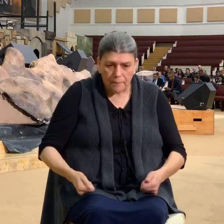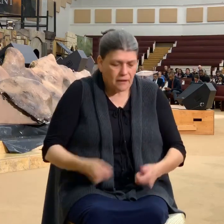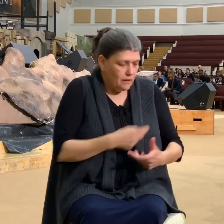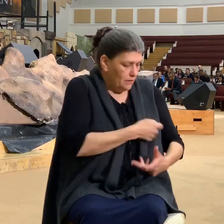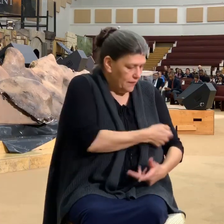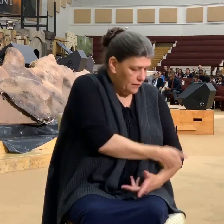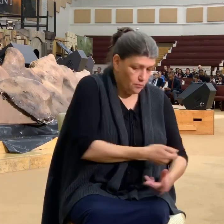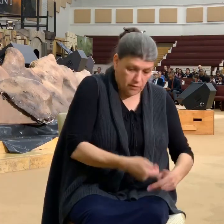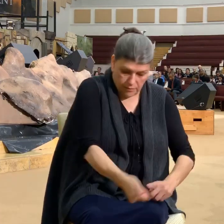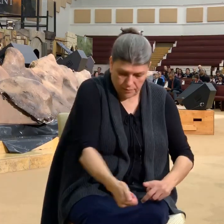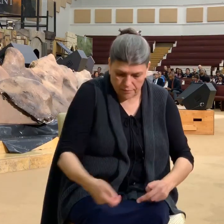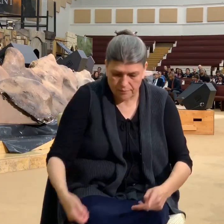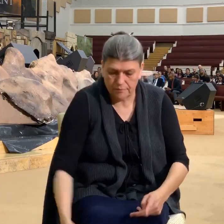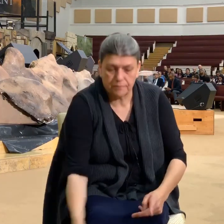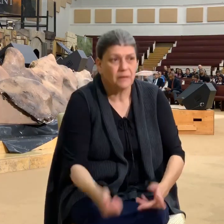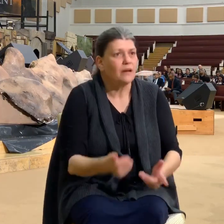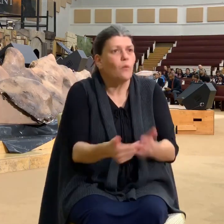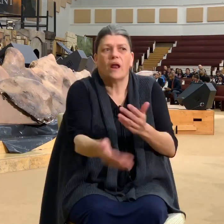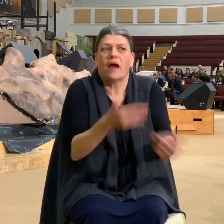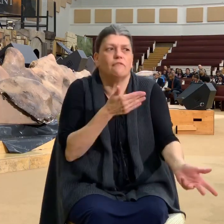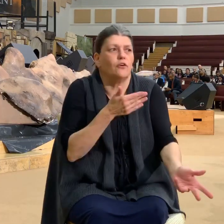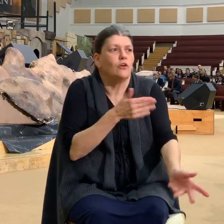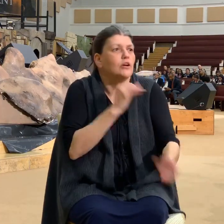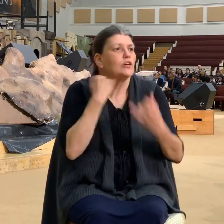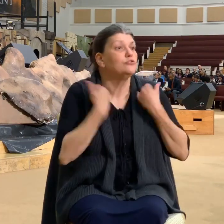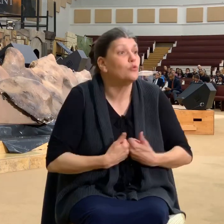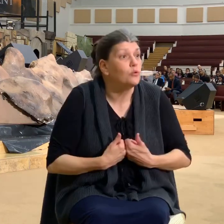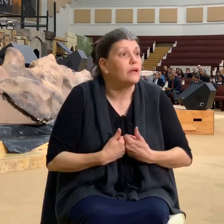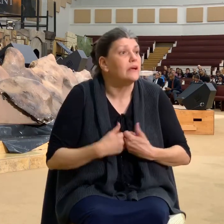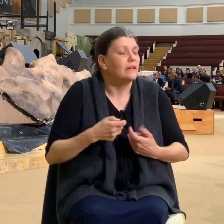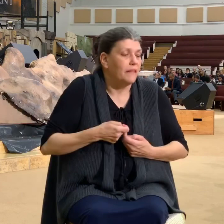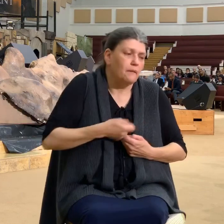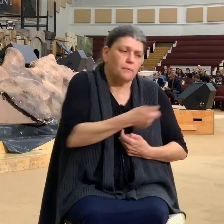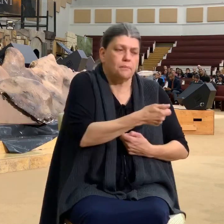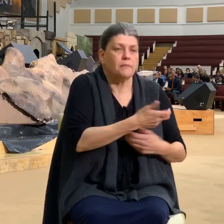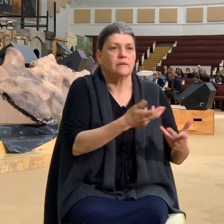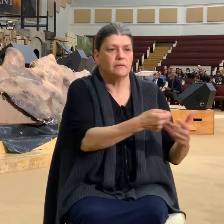this picture. God is angry at their rebellion.